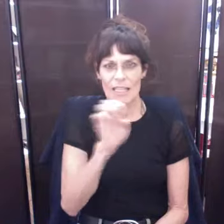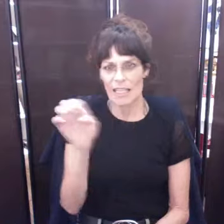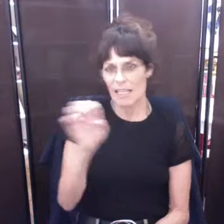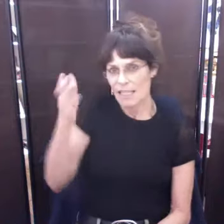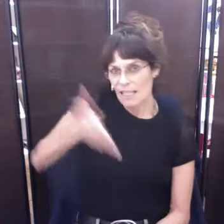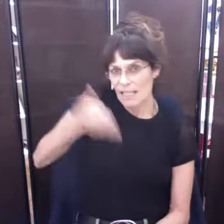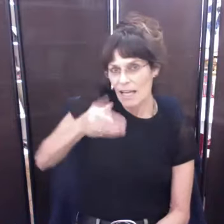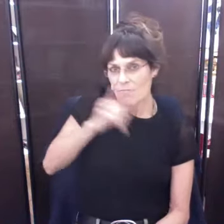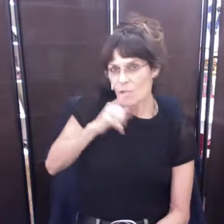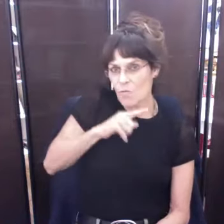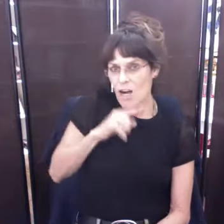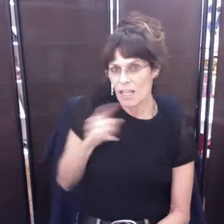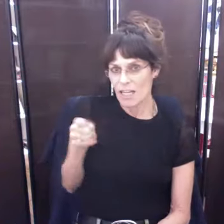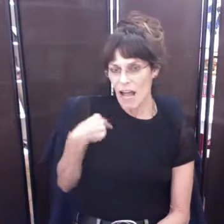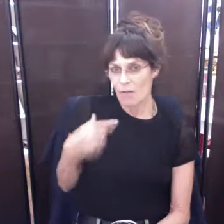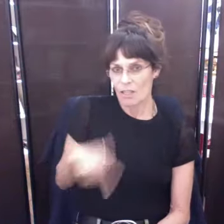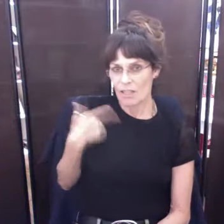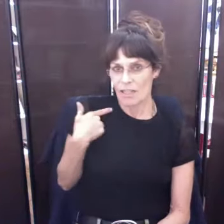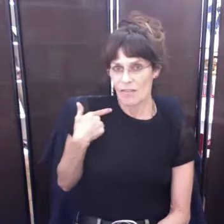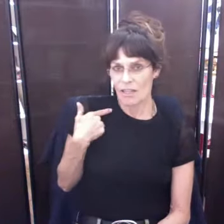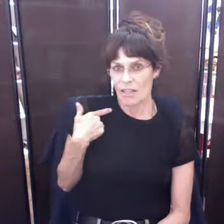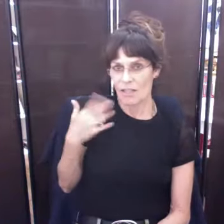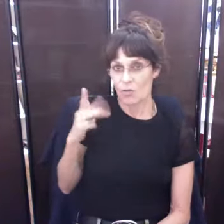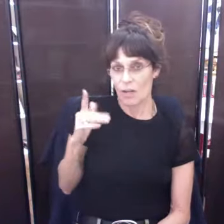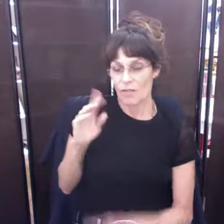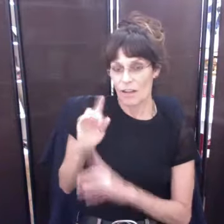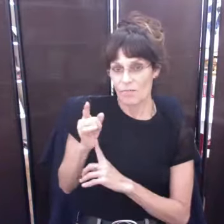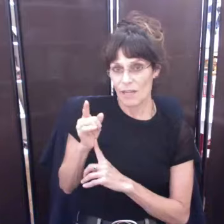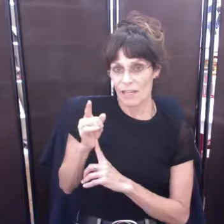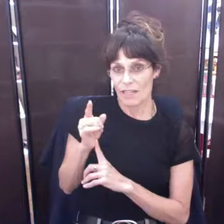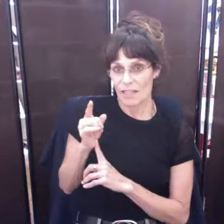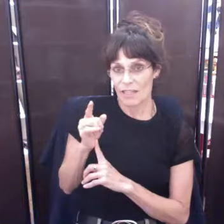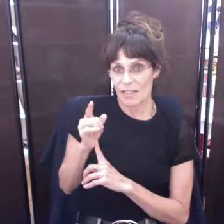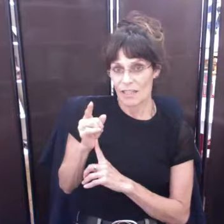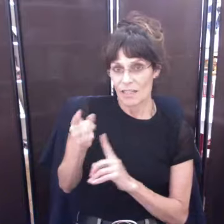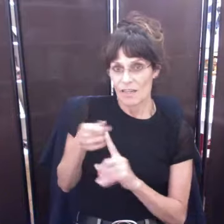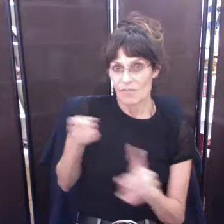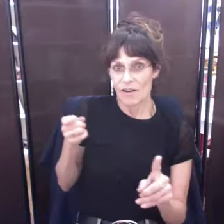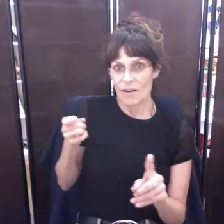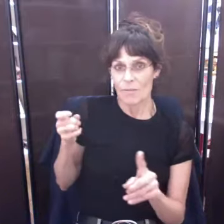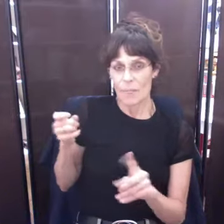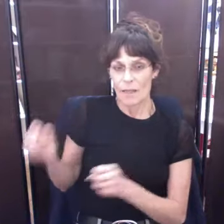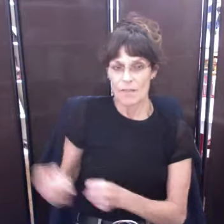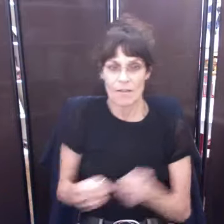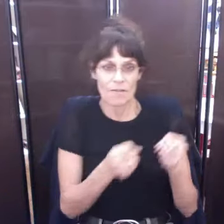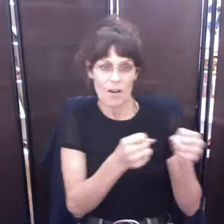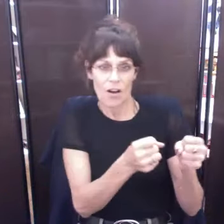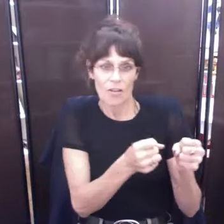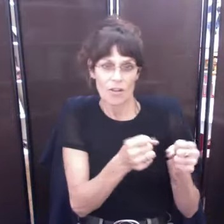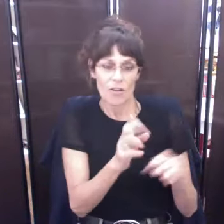cool, it's 25 minutes, I know, from Menominee Falls, using the speed limit. Those old